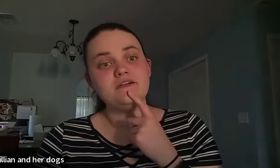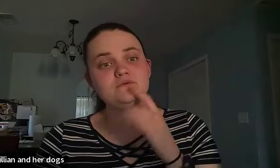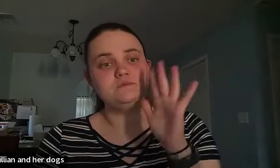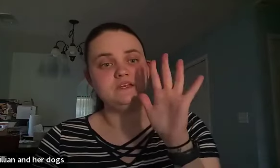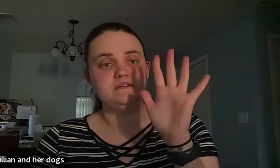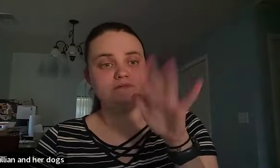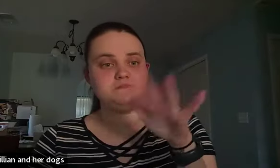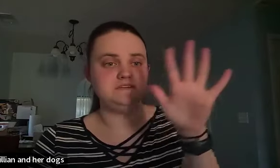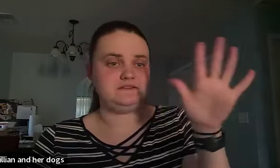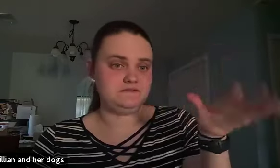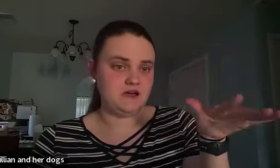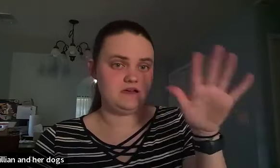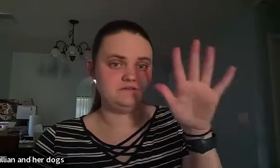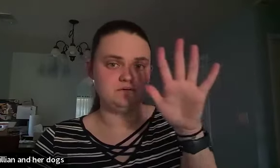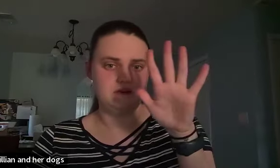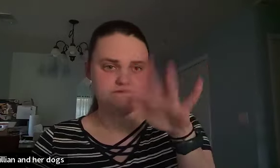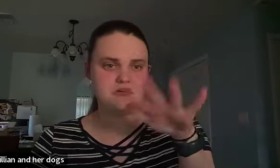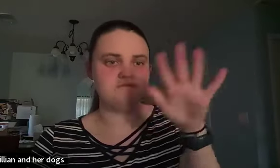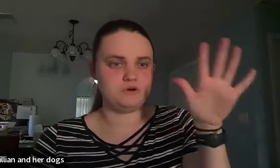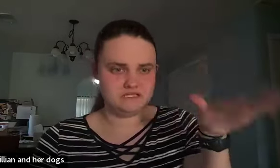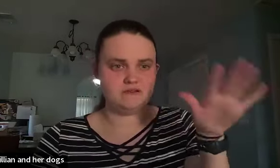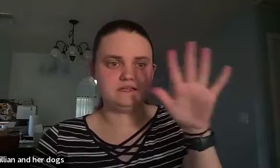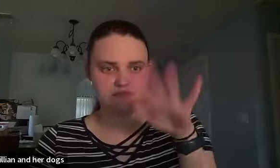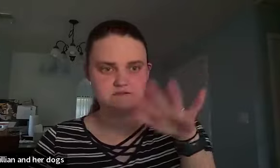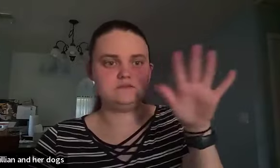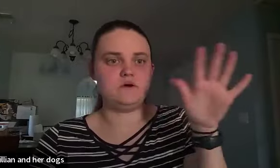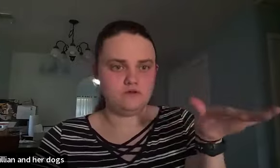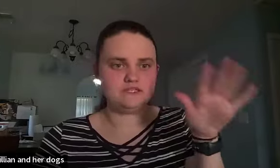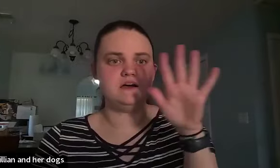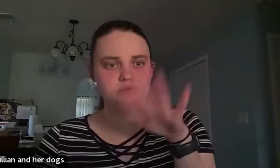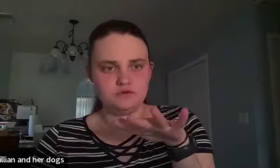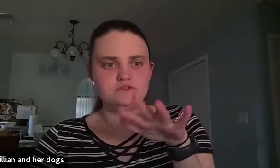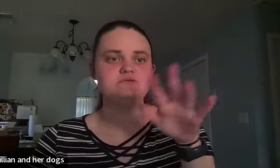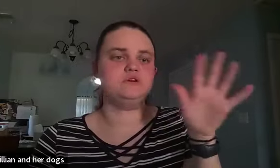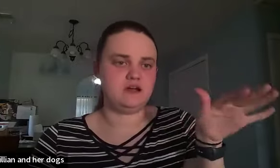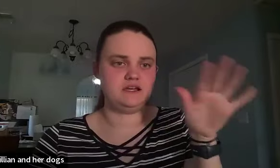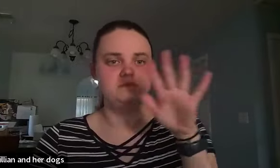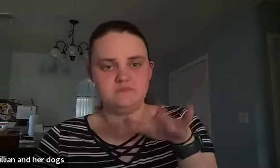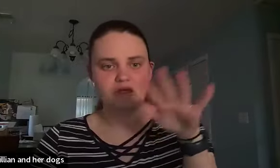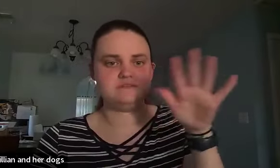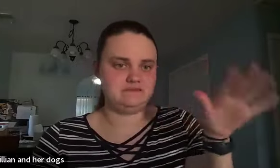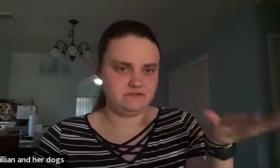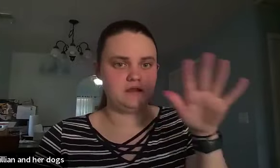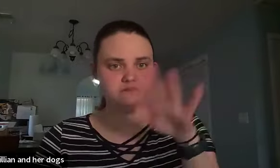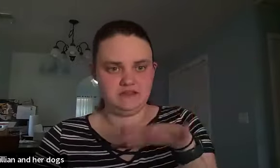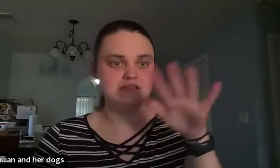55 would be 55. So that 5 more down, like I said, all the doubles would kind of come bouncing flatter like